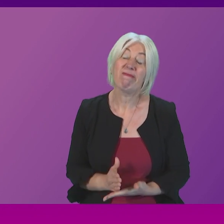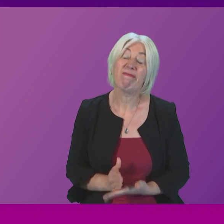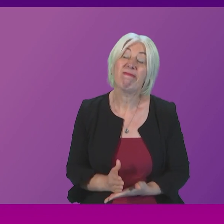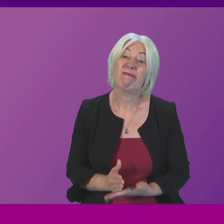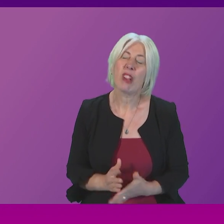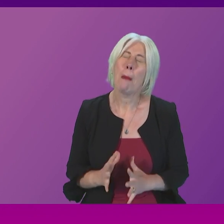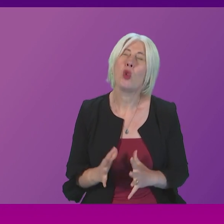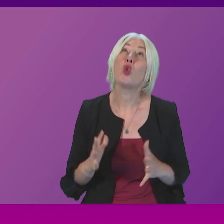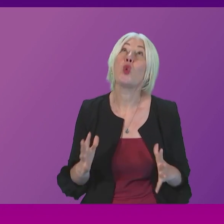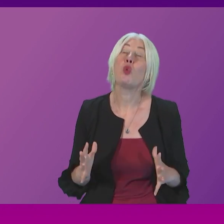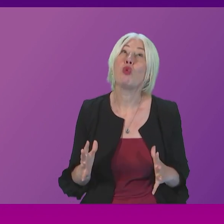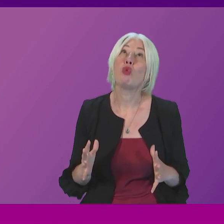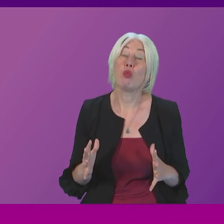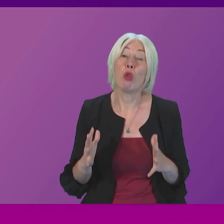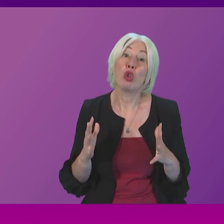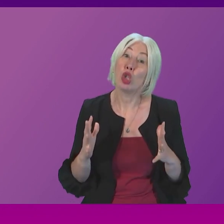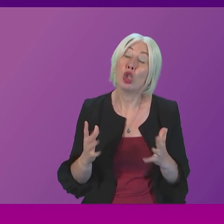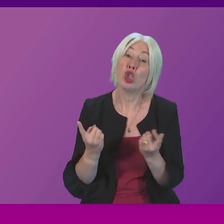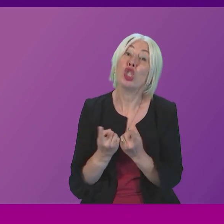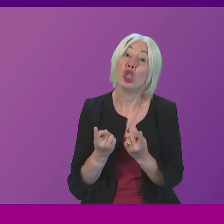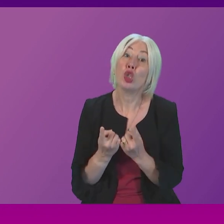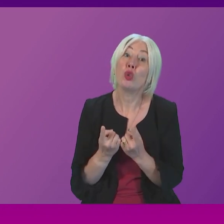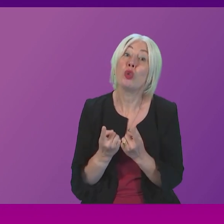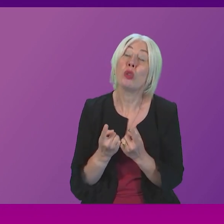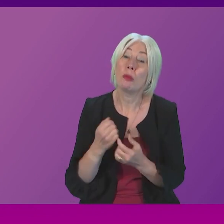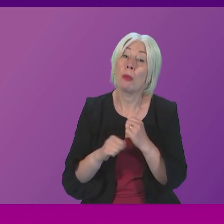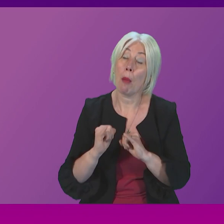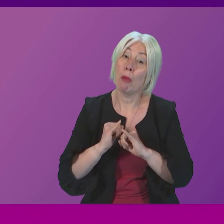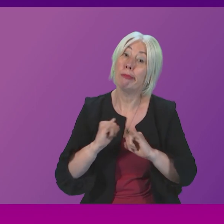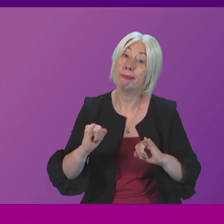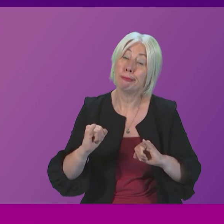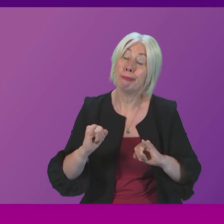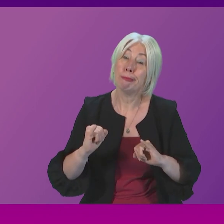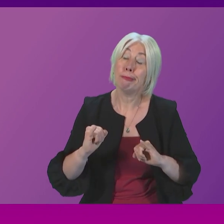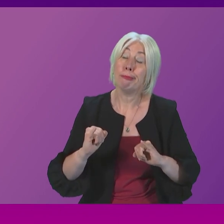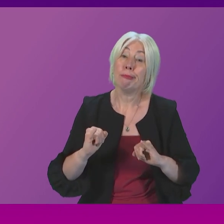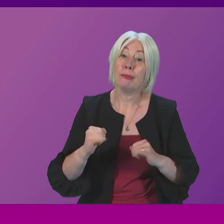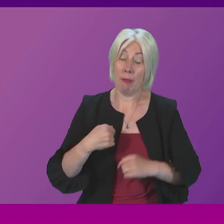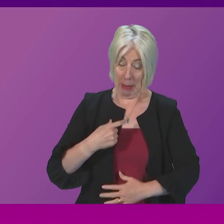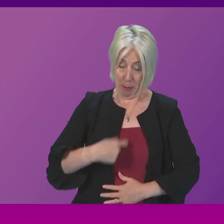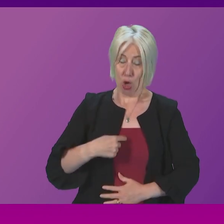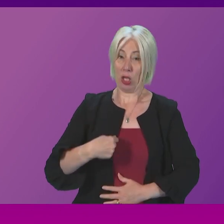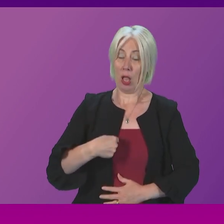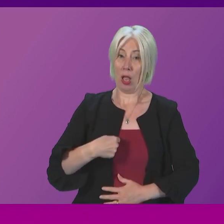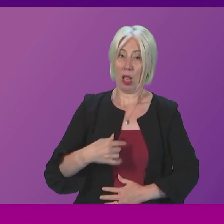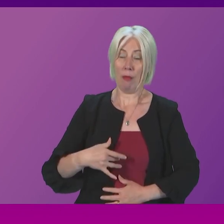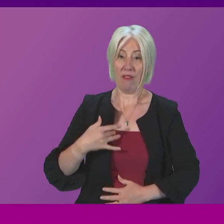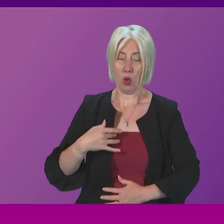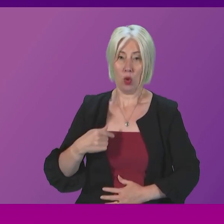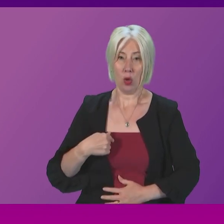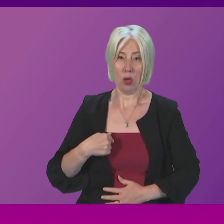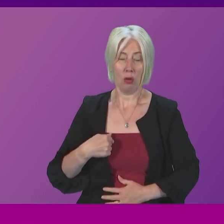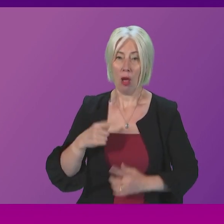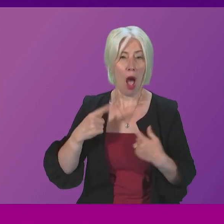mean, it is a huge, huge issue. It is becoming bigger. And I suppose from a personal point of view, from somebody like me,